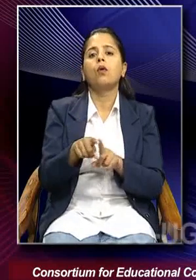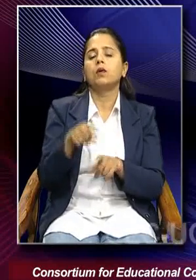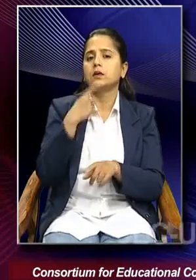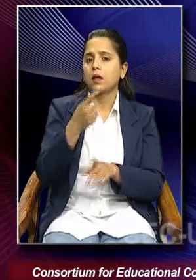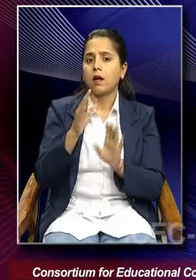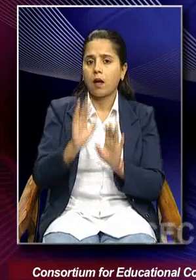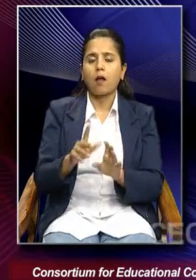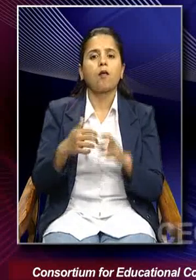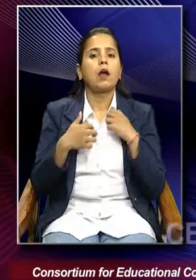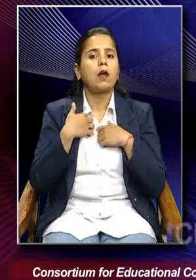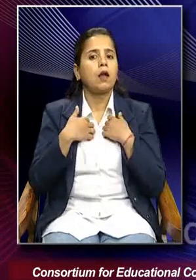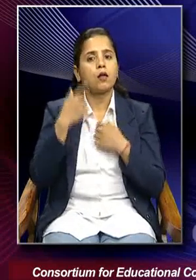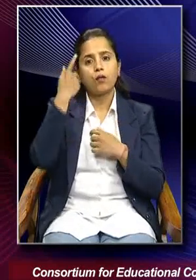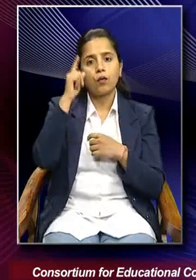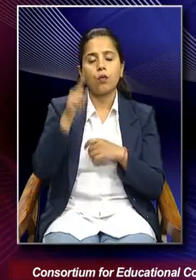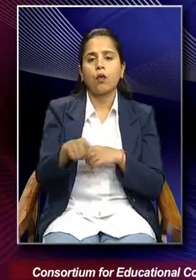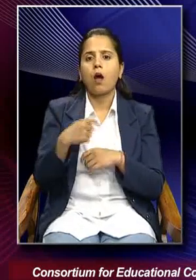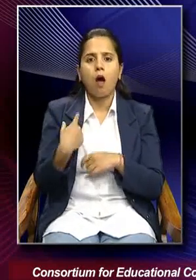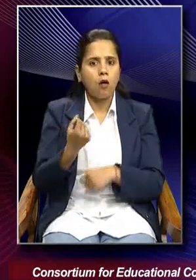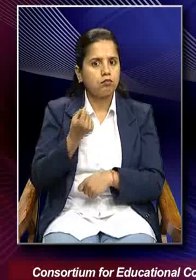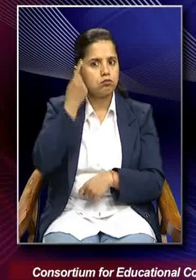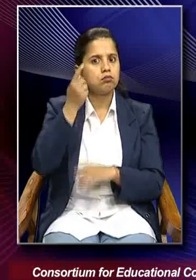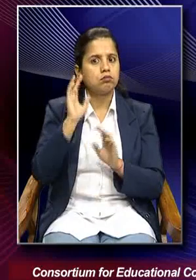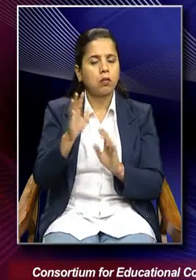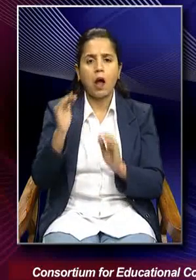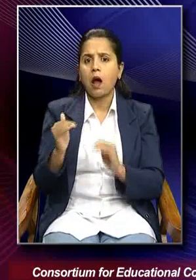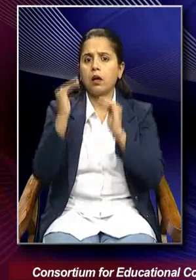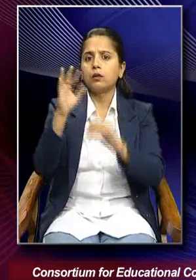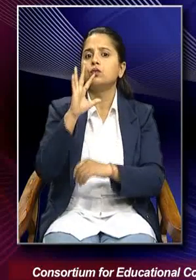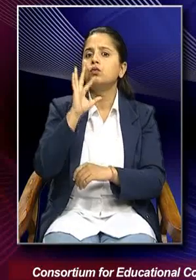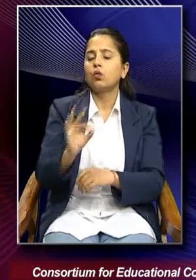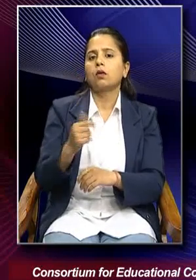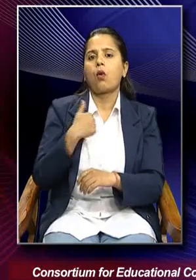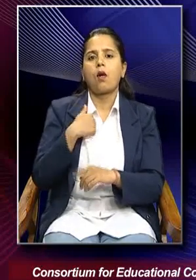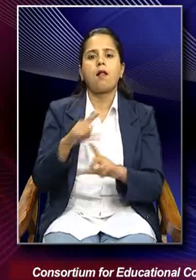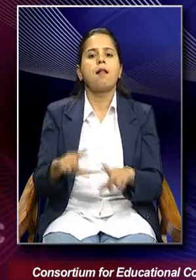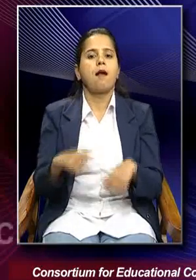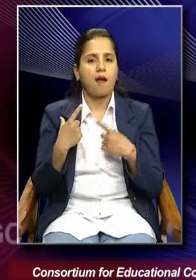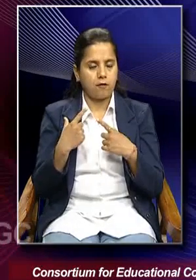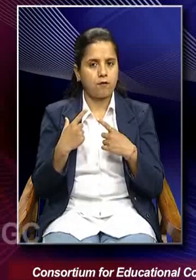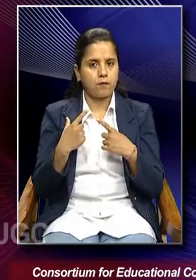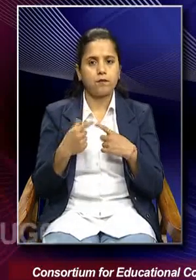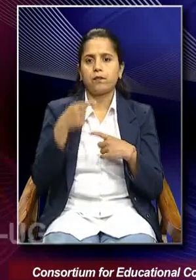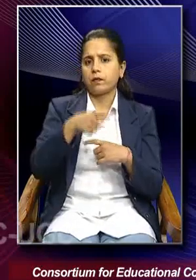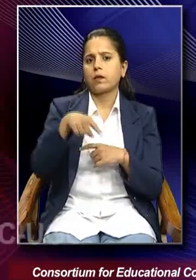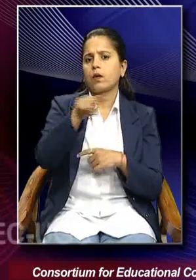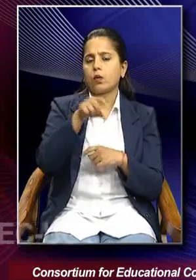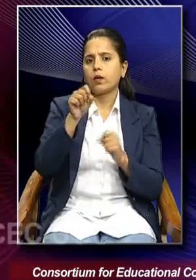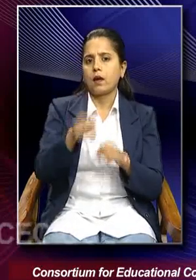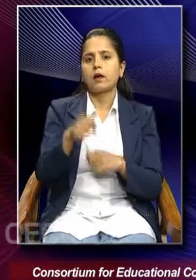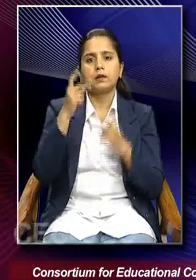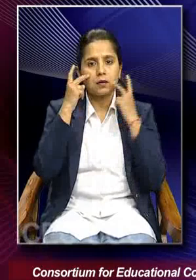speculative interest for realizing the highest truth in life, and that you can consider